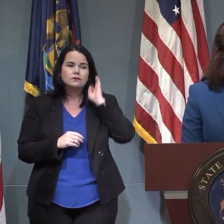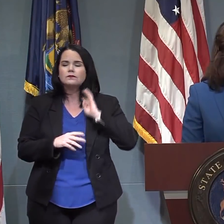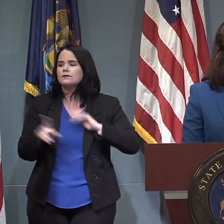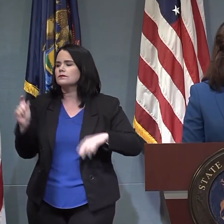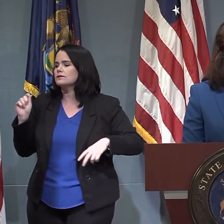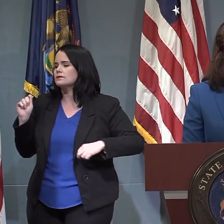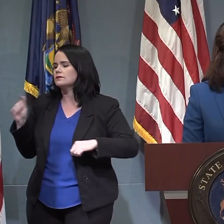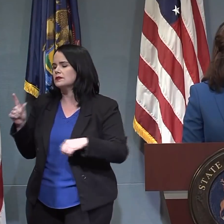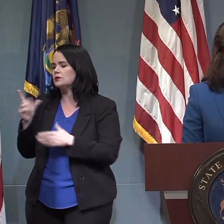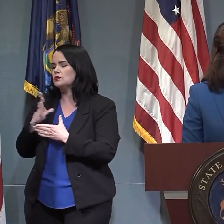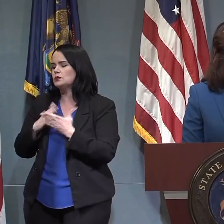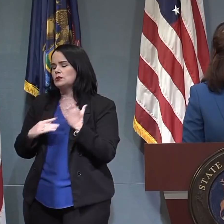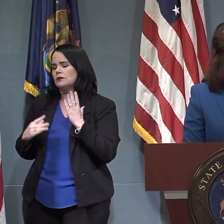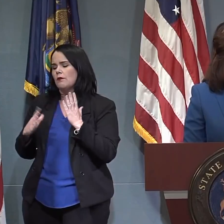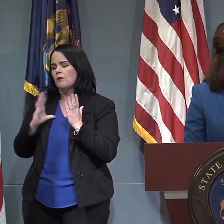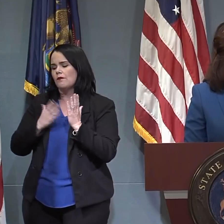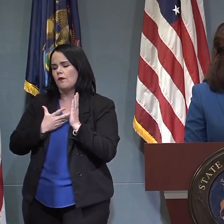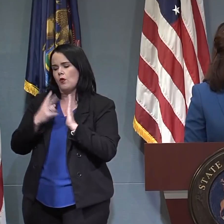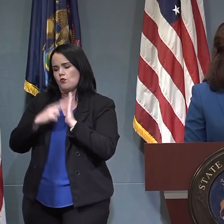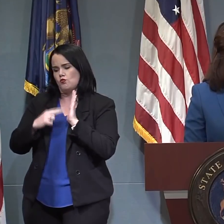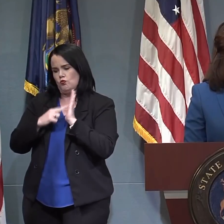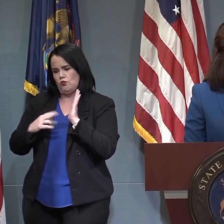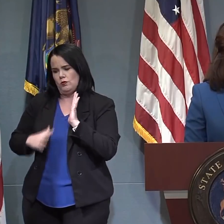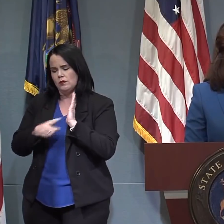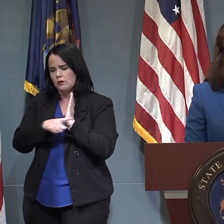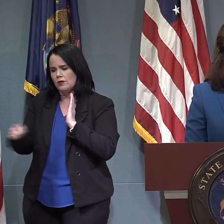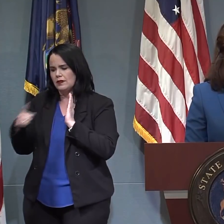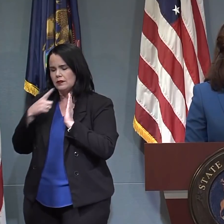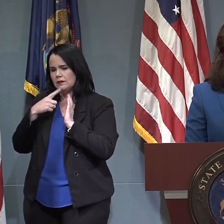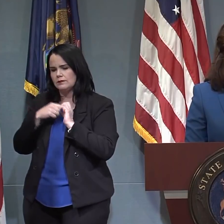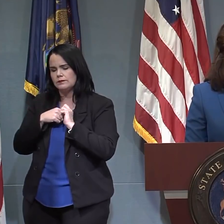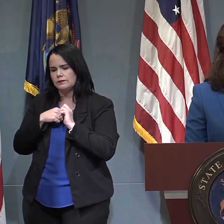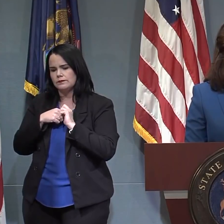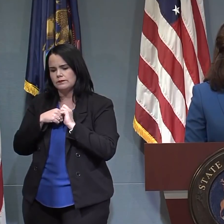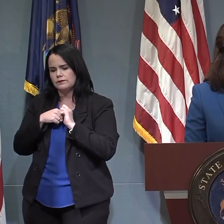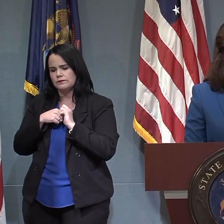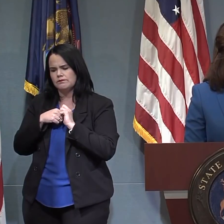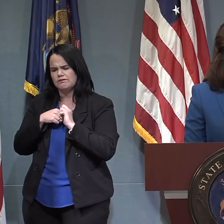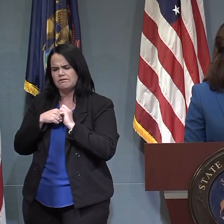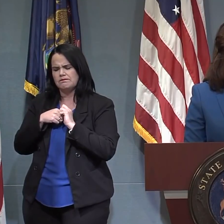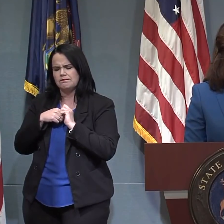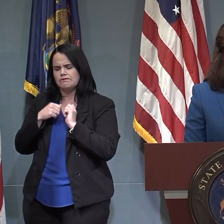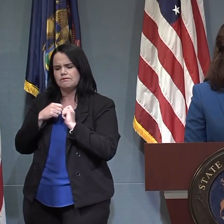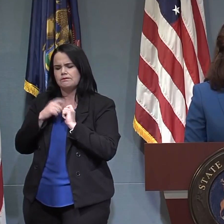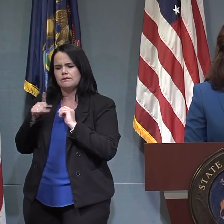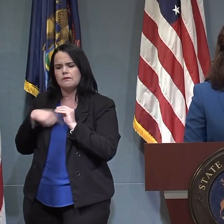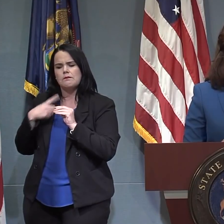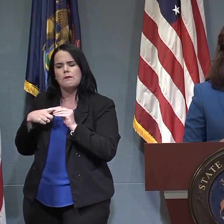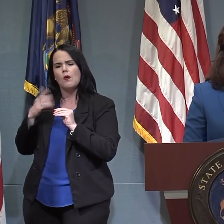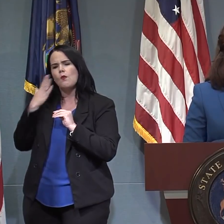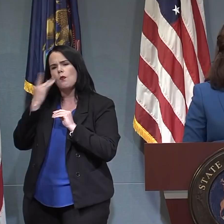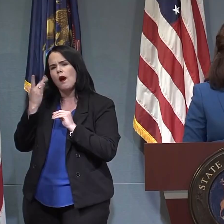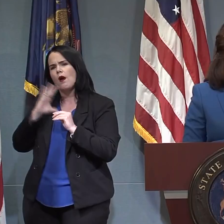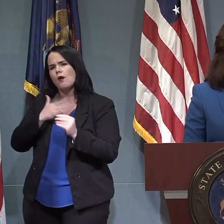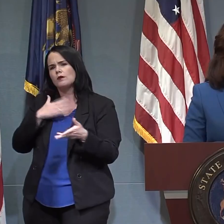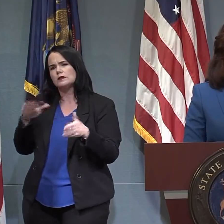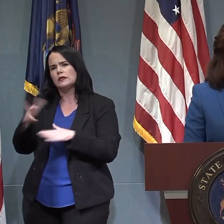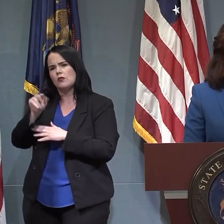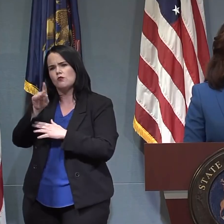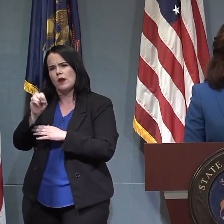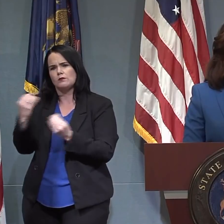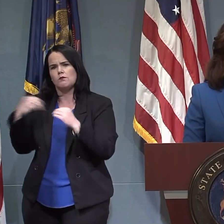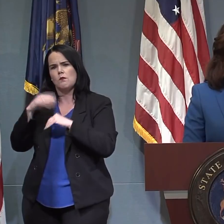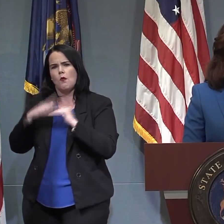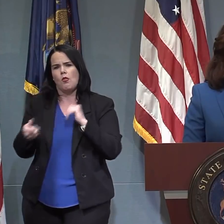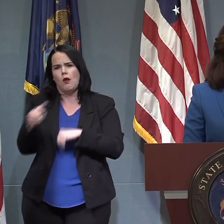So a few of our readers have asked us why Michigan's fatality rate for COVID-19 is higher than some